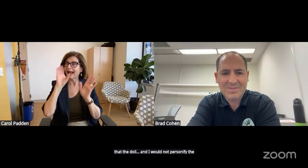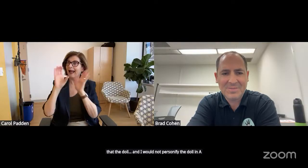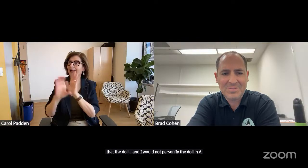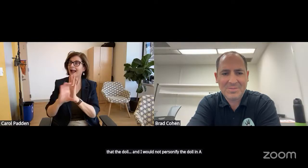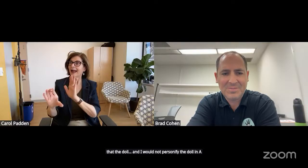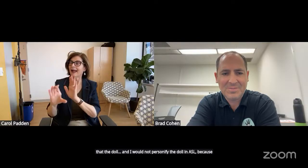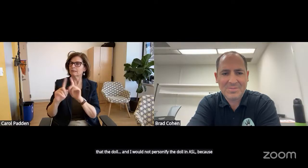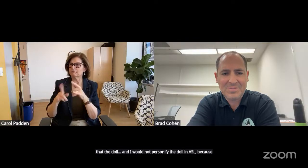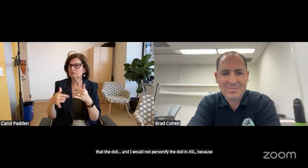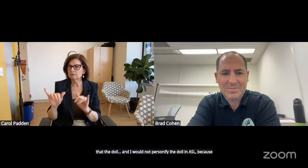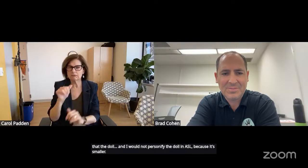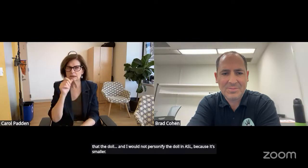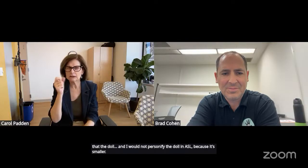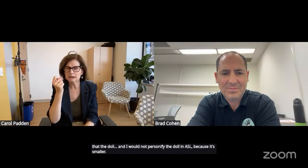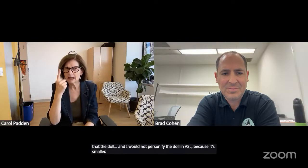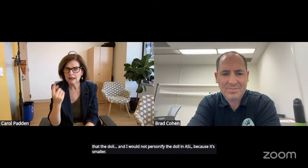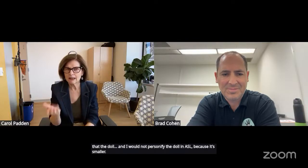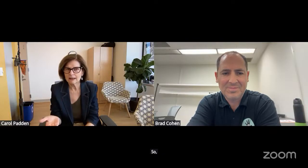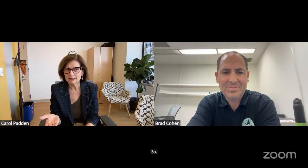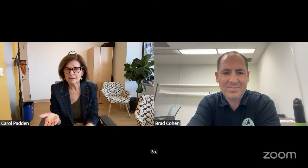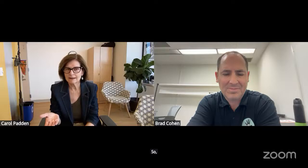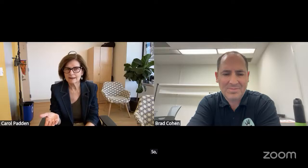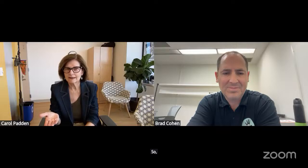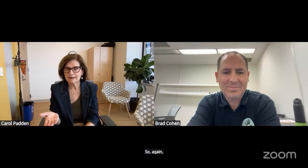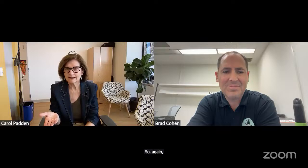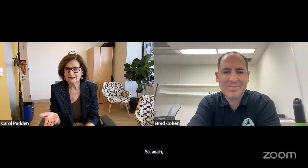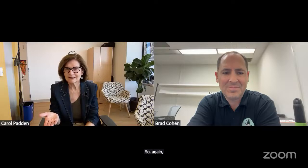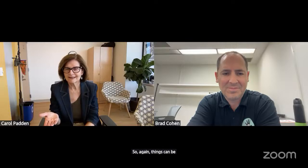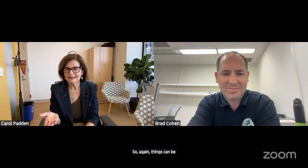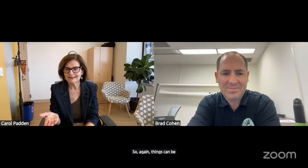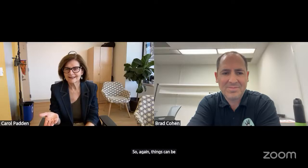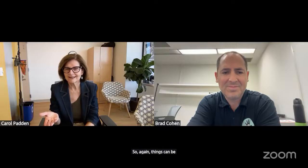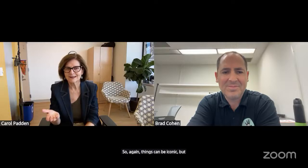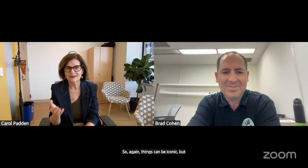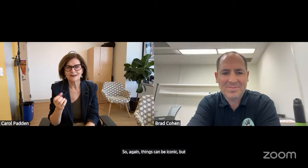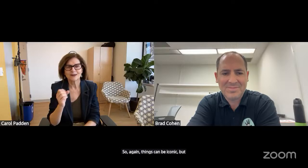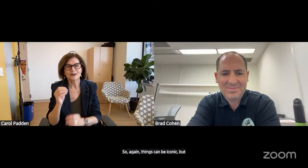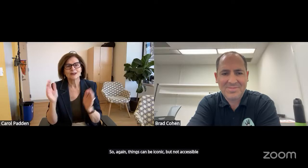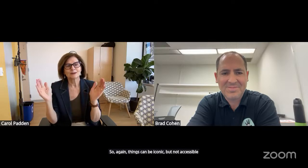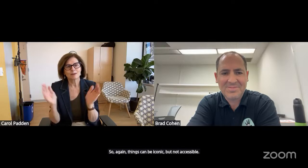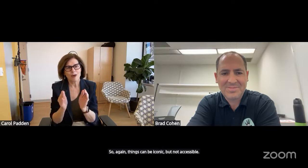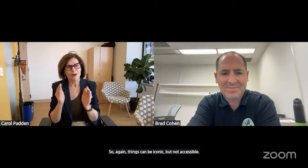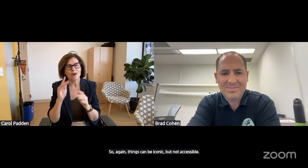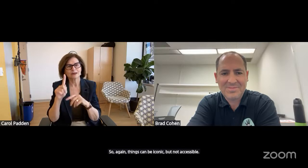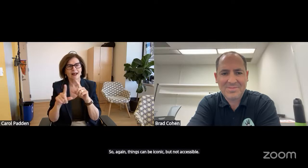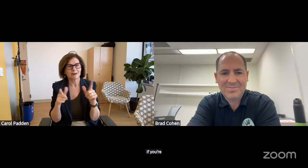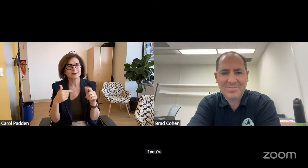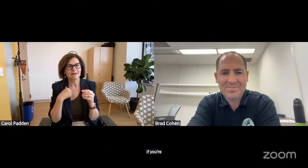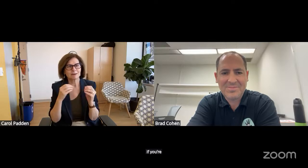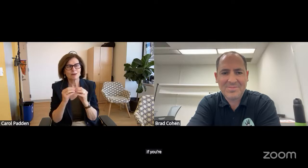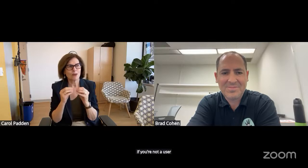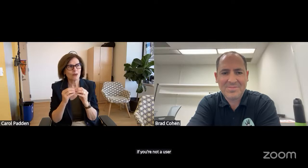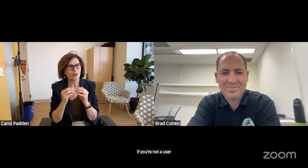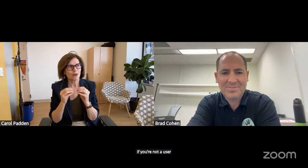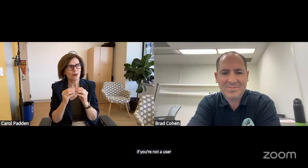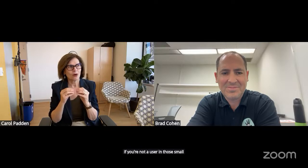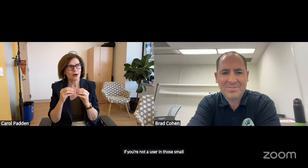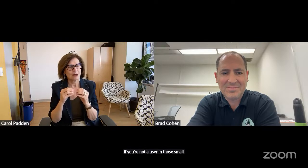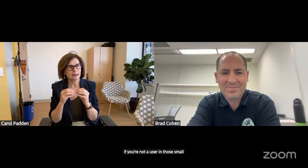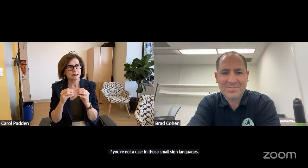because it's smaller. So again, things can be iconic but not accessible of if you're not a user in those small sign languages. So